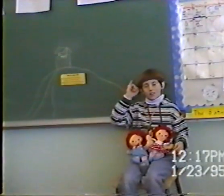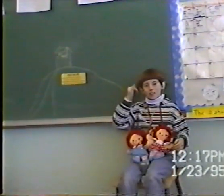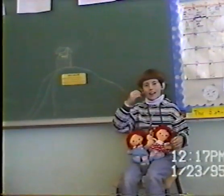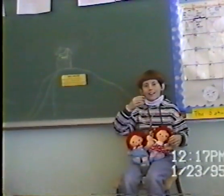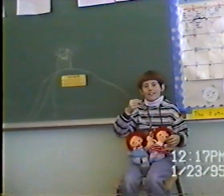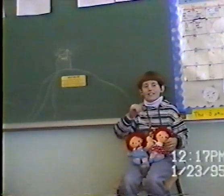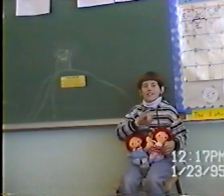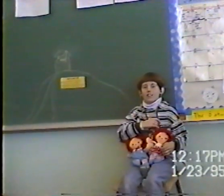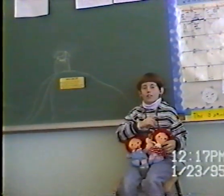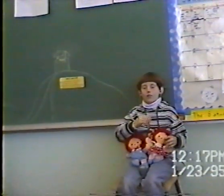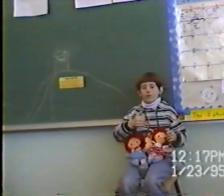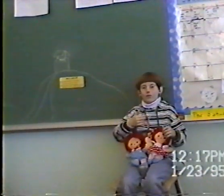taken to